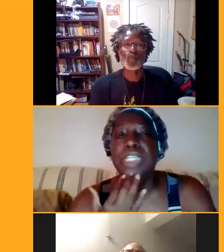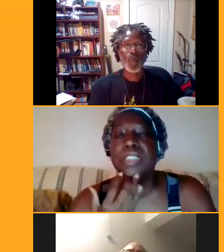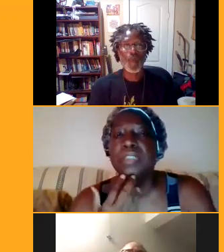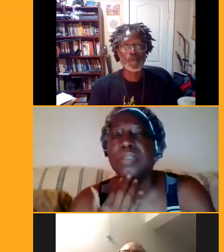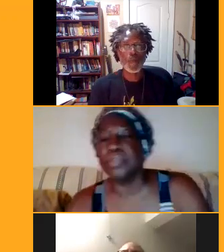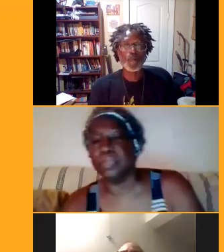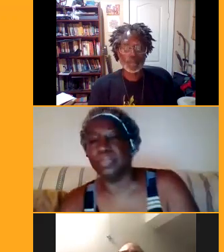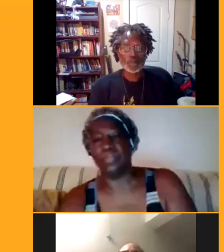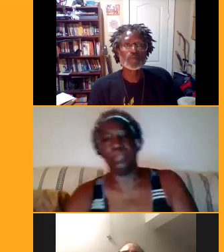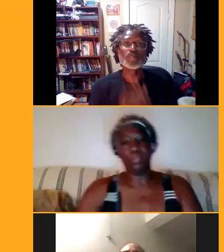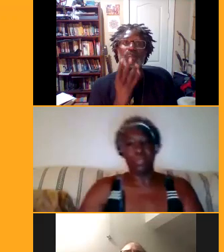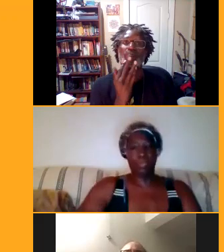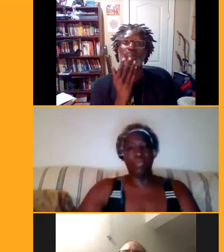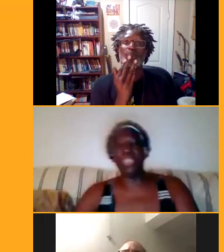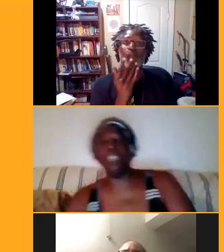color.